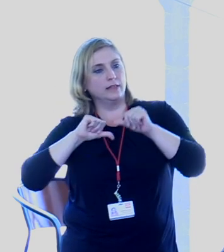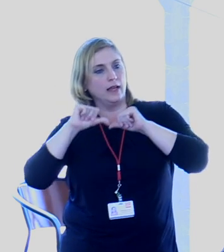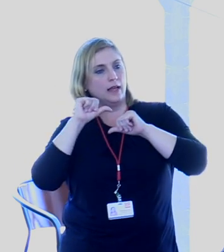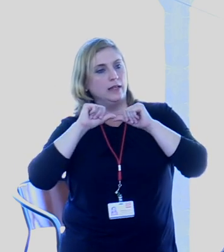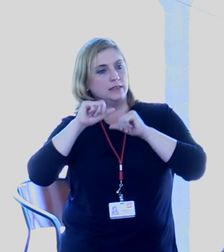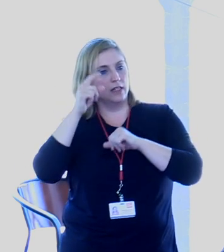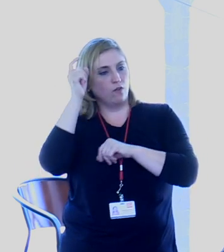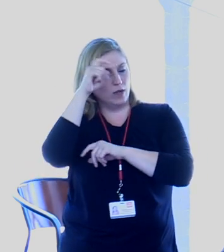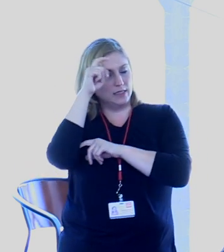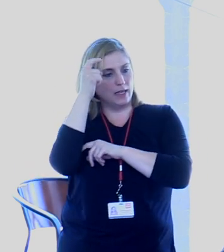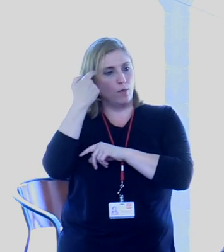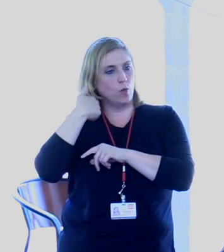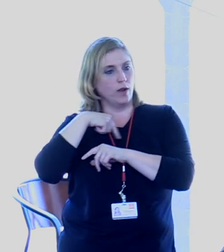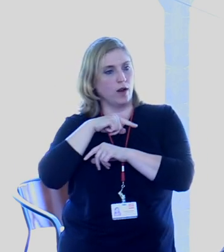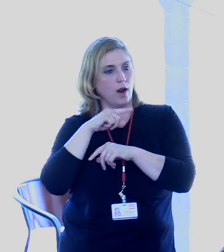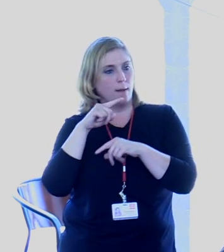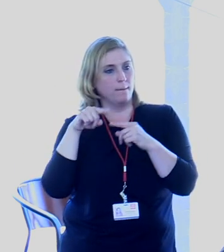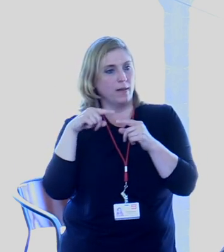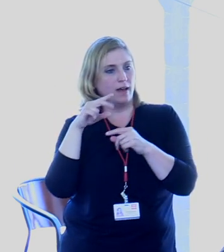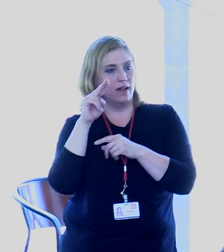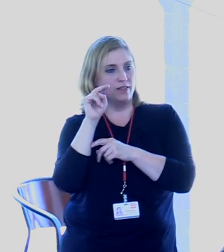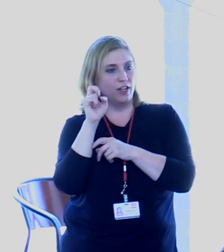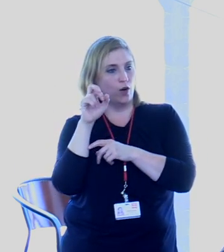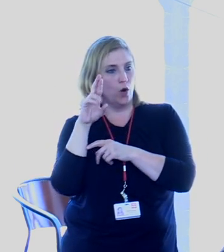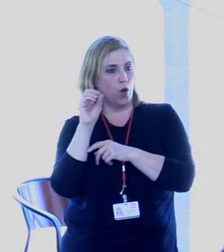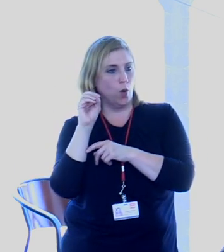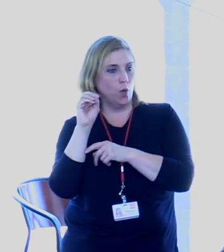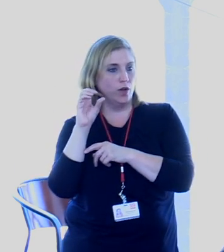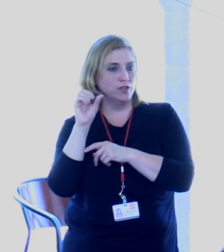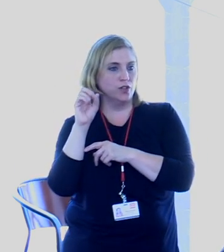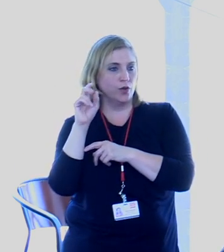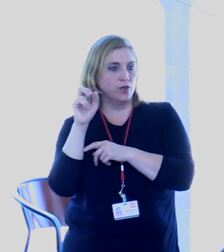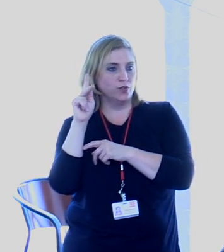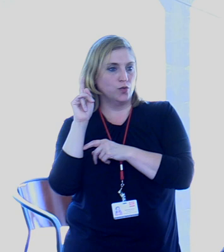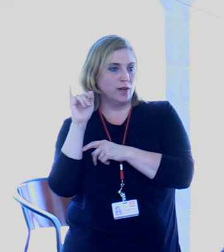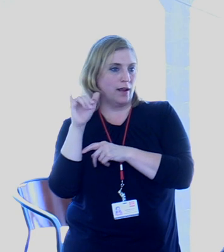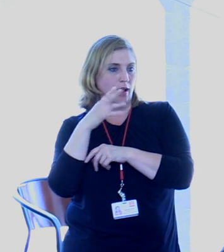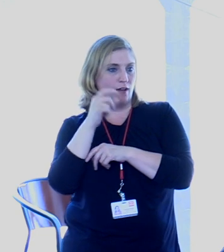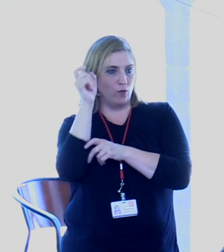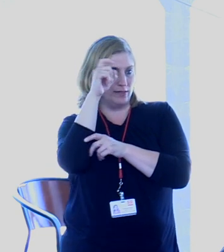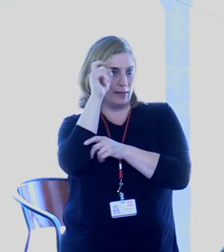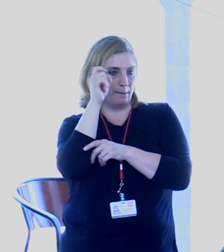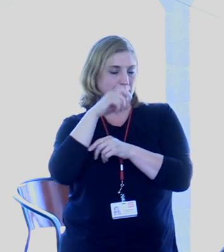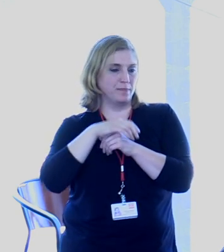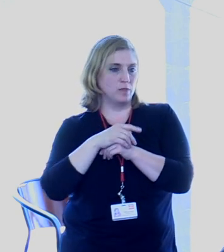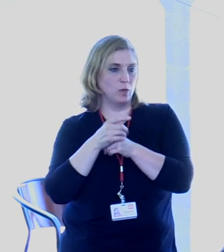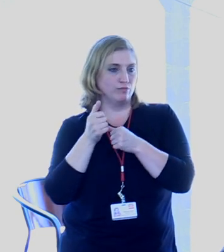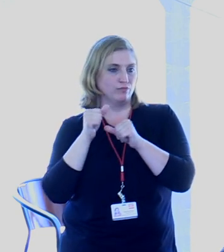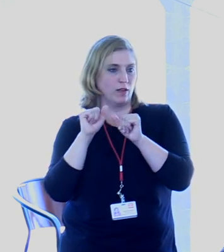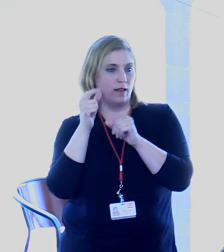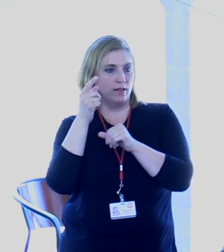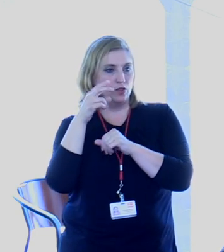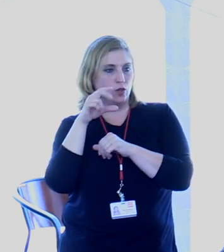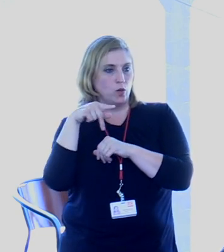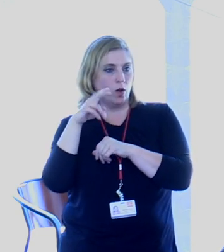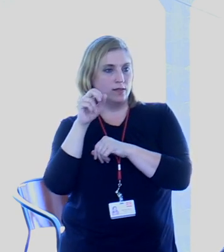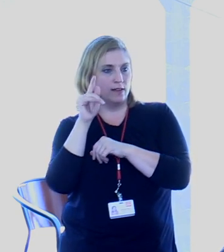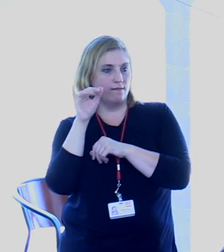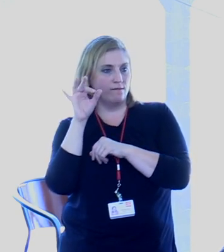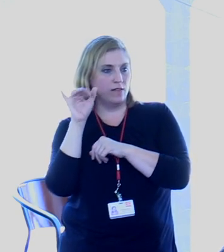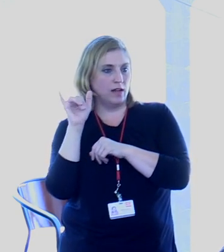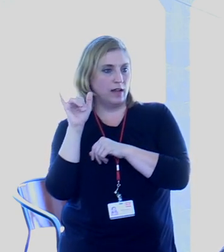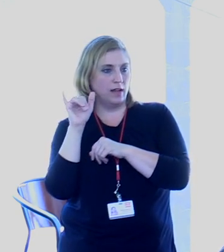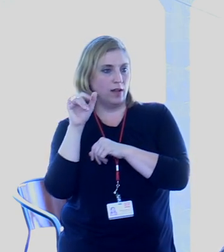we are informed about the neurocircuitry of wisdom. Okay, so we've attempted to quantify